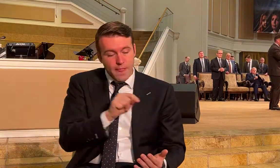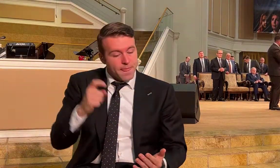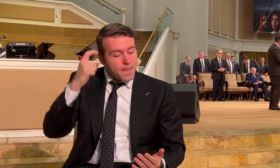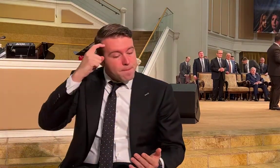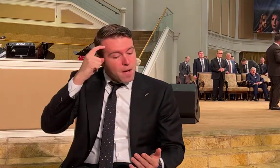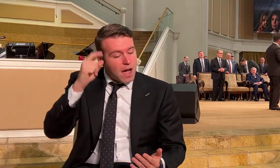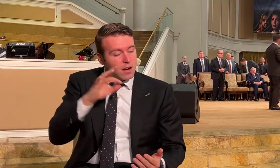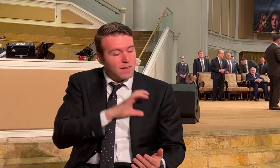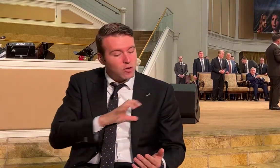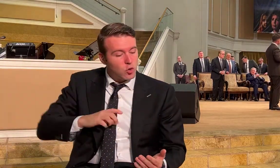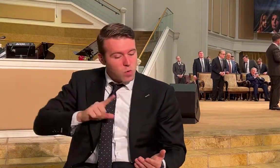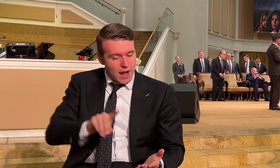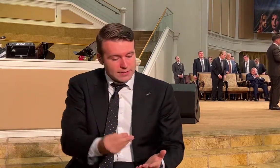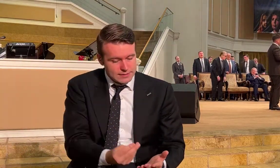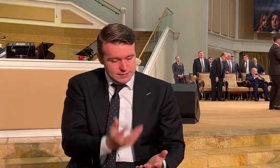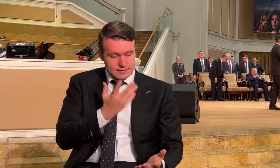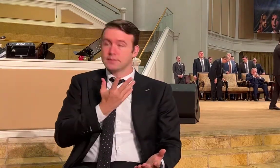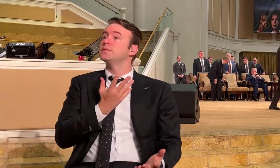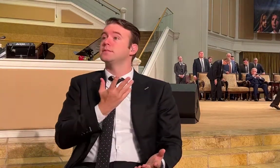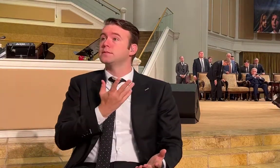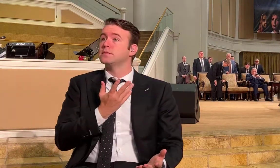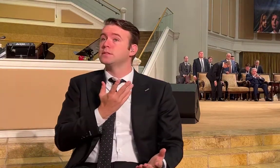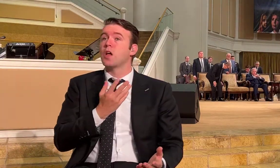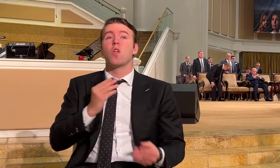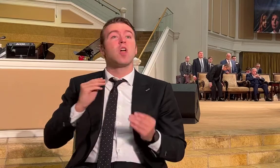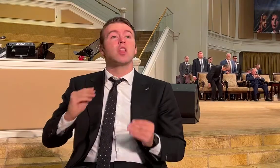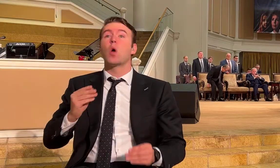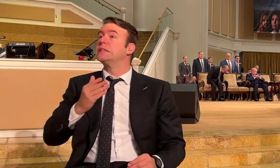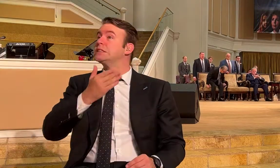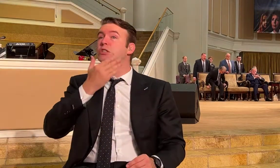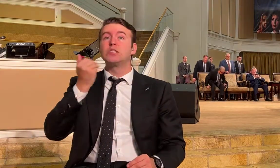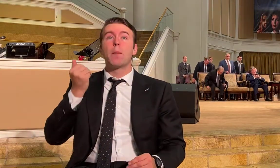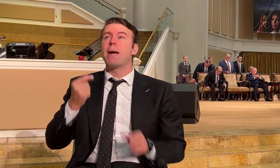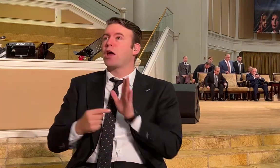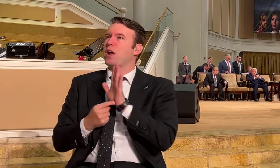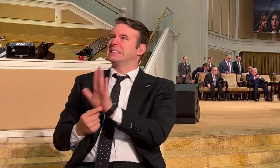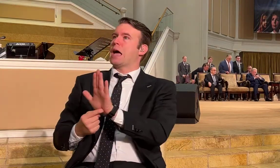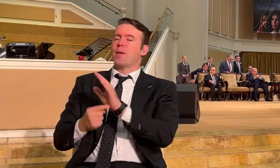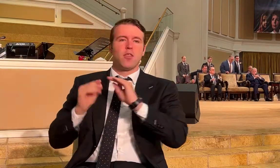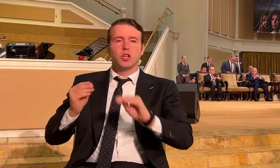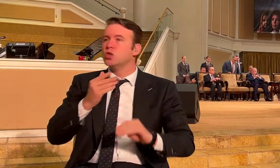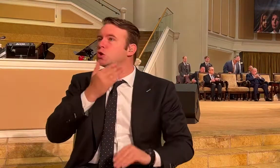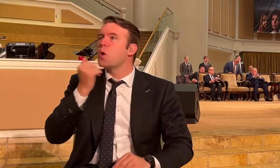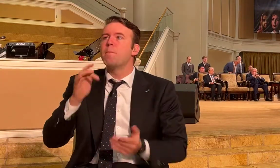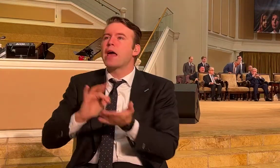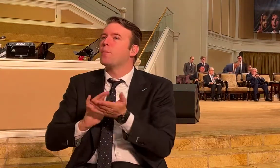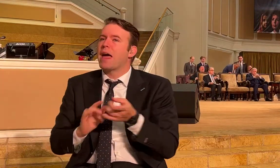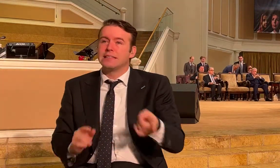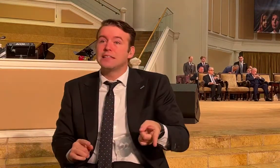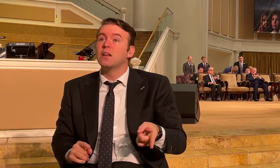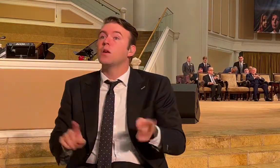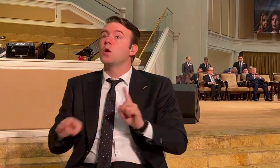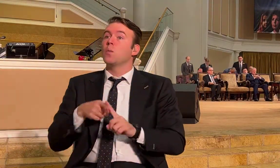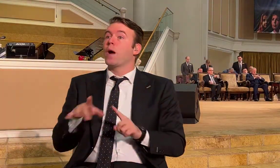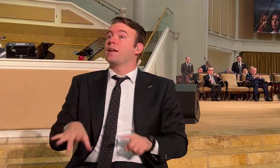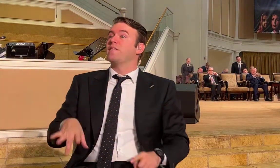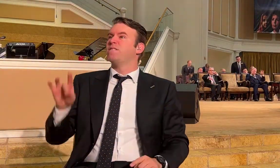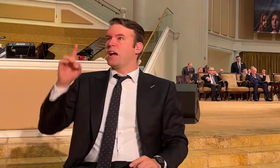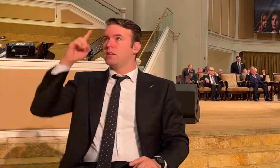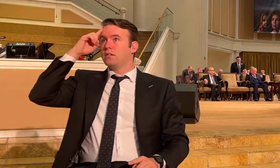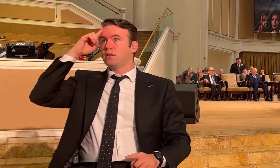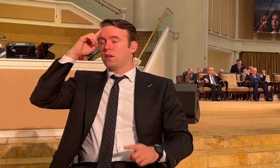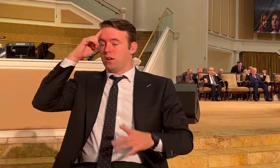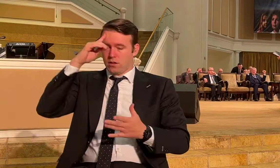of Christ. There is no better anecdote. There is no better medicine. For when you find your